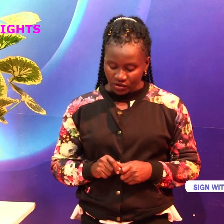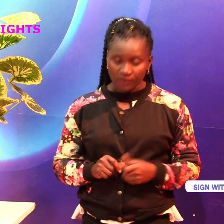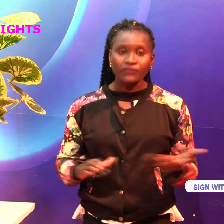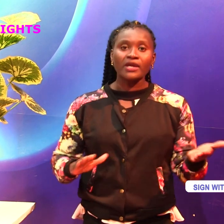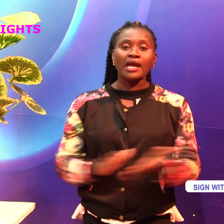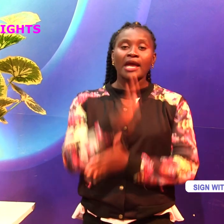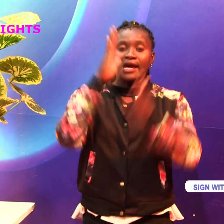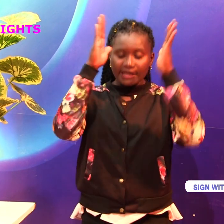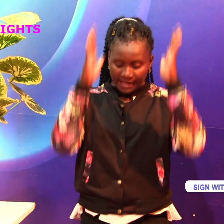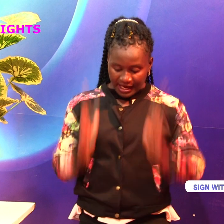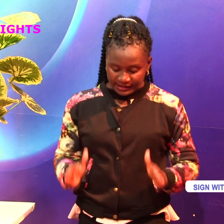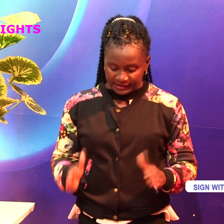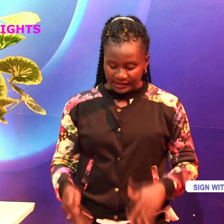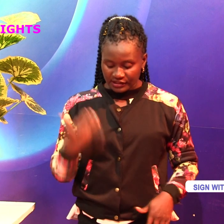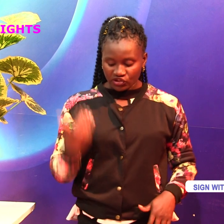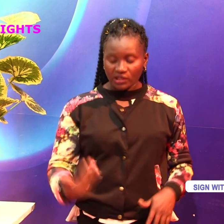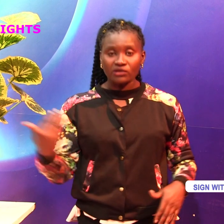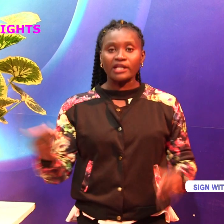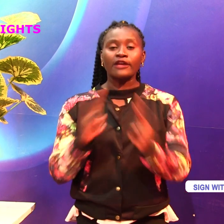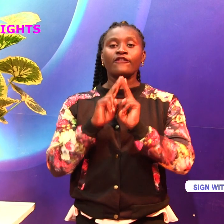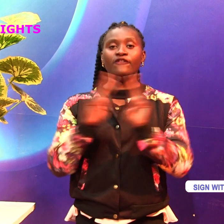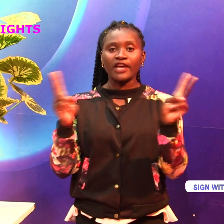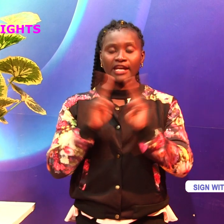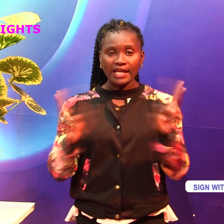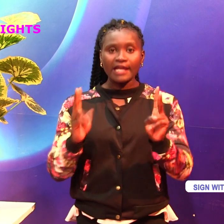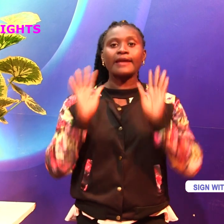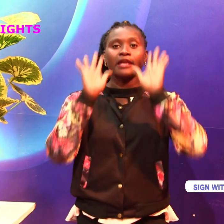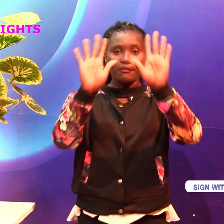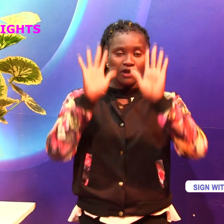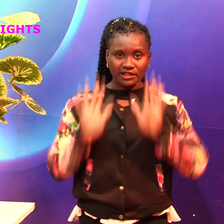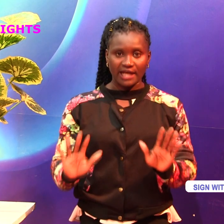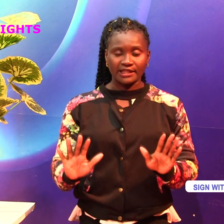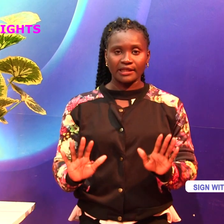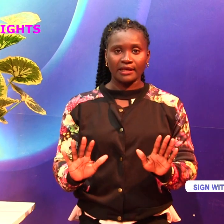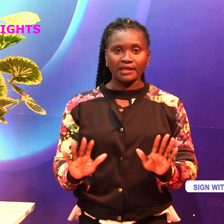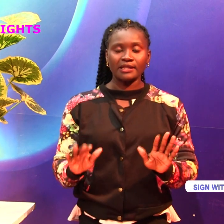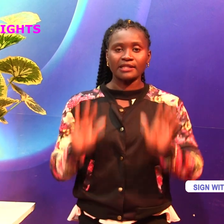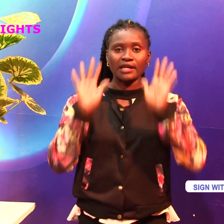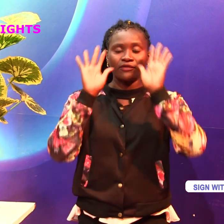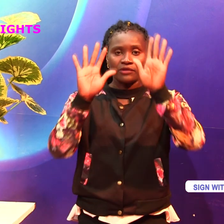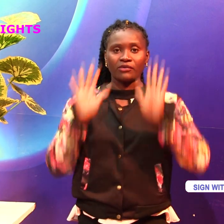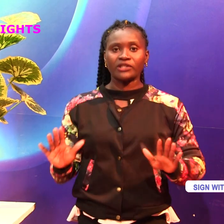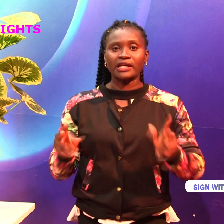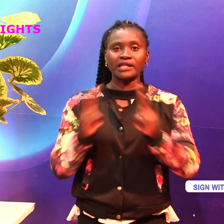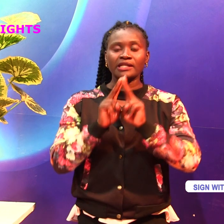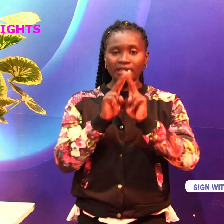So rights, children, very important. This is a sign for important and this is